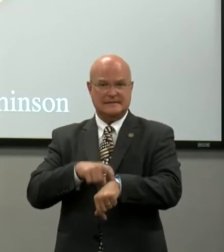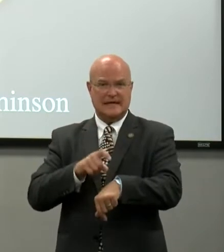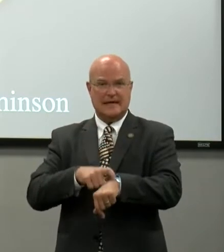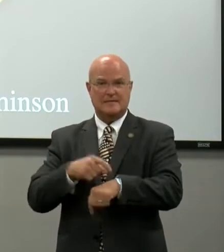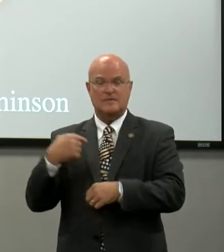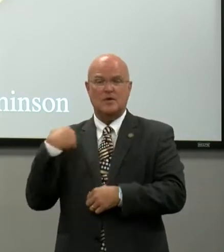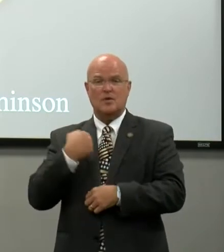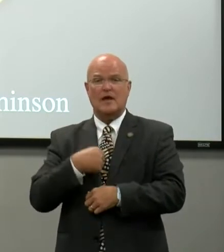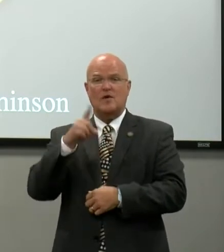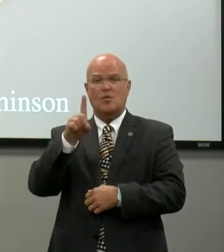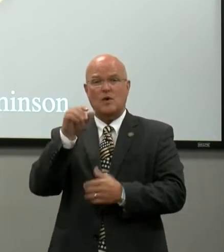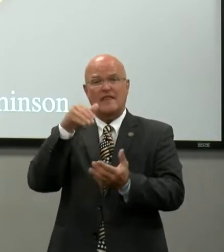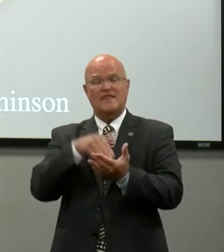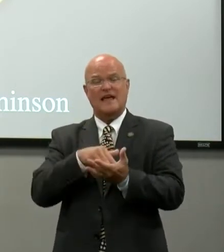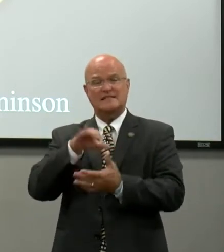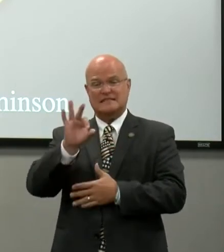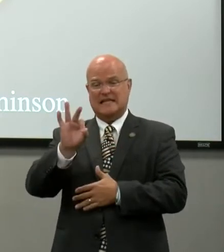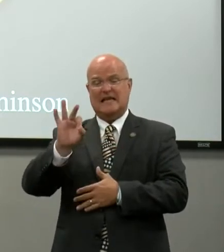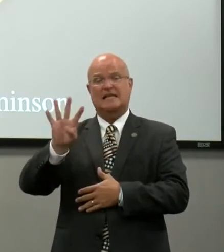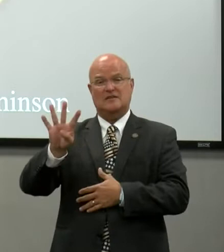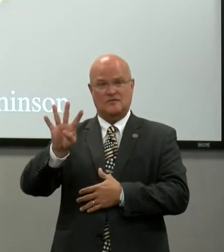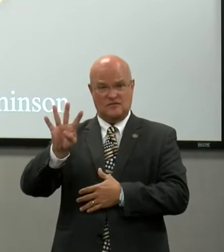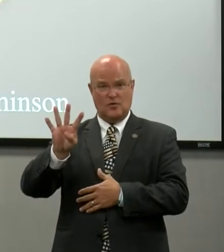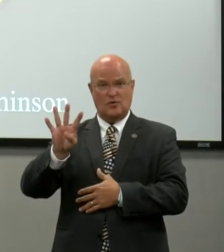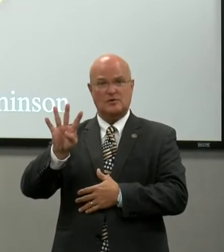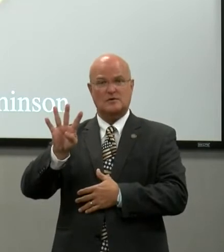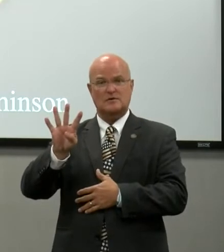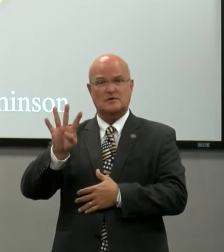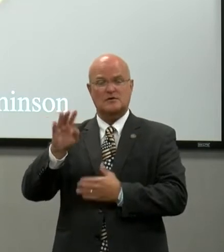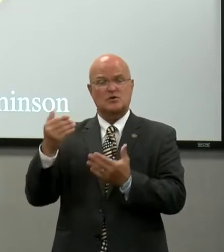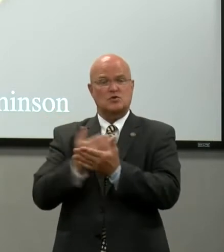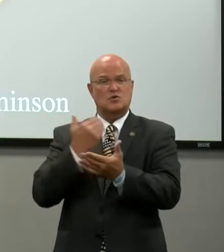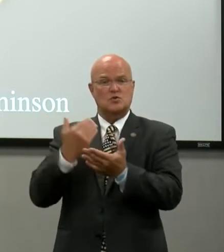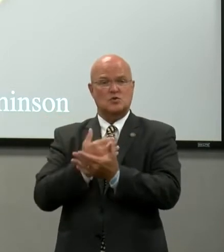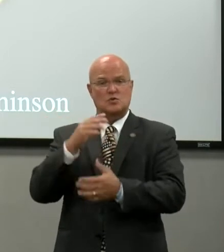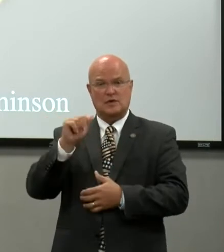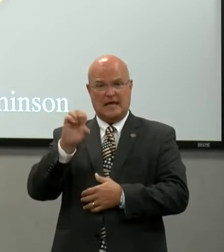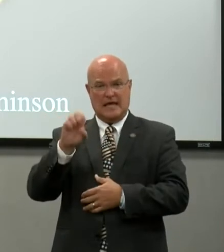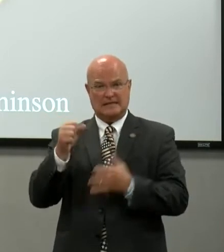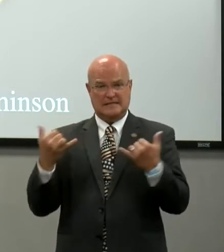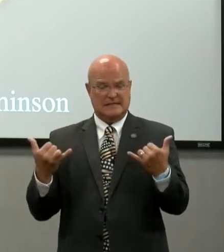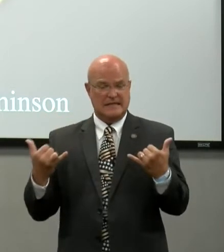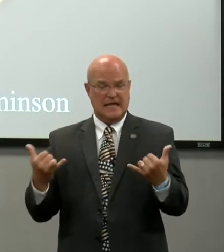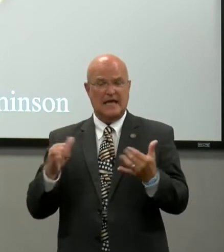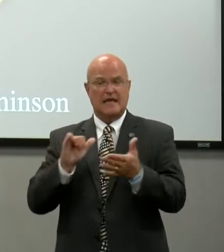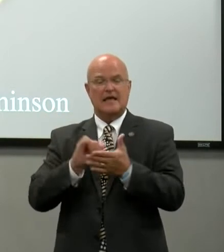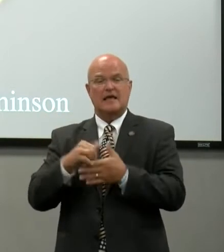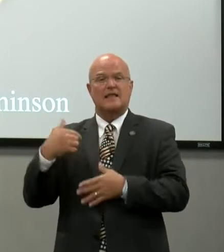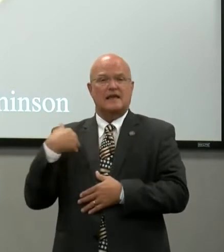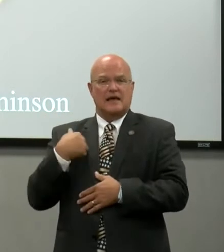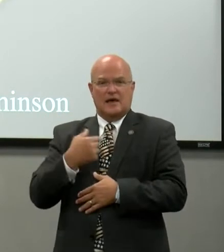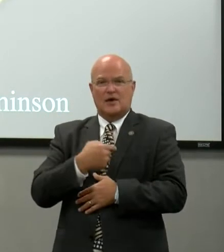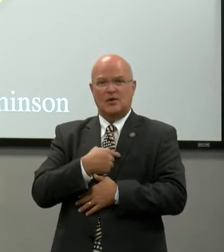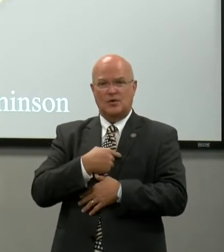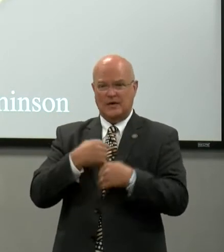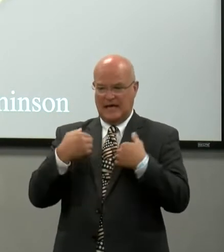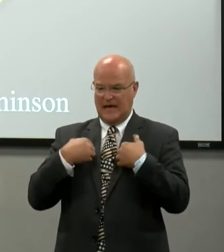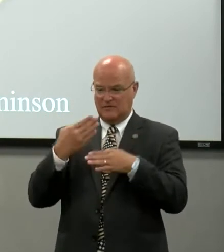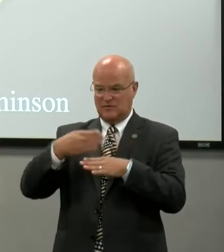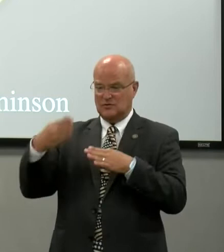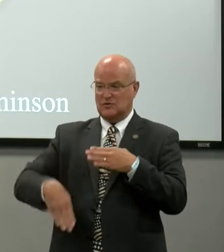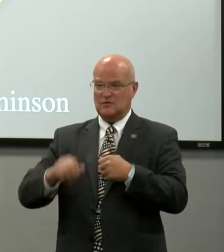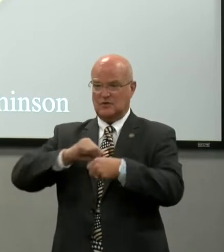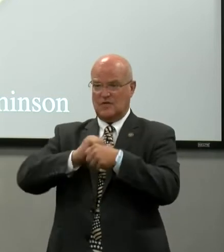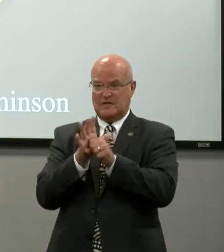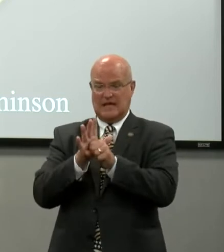we have 1,094 new cases that we have as a result